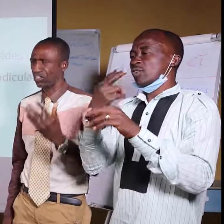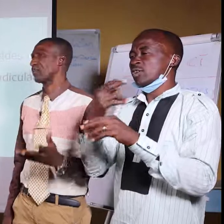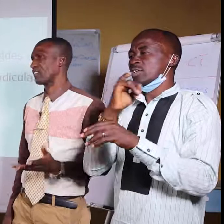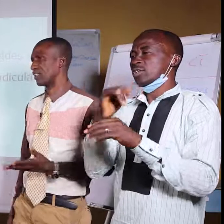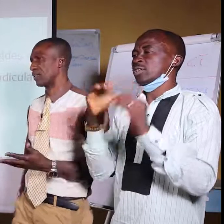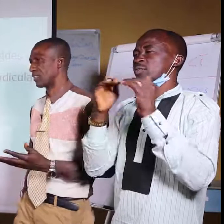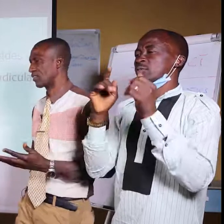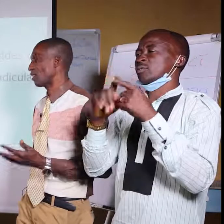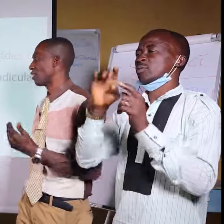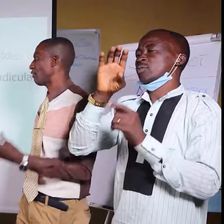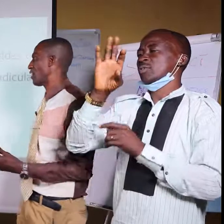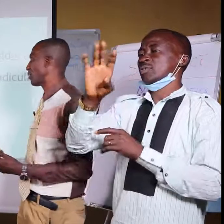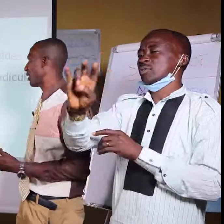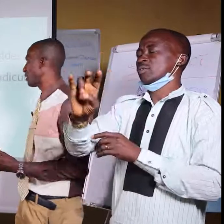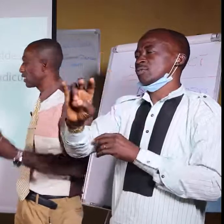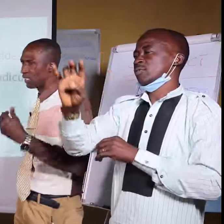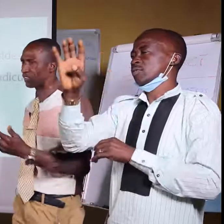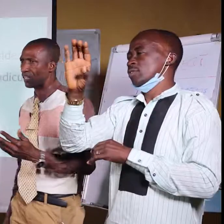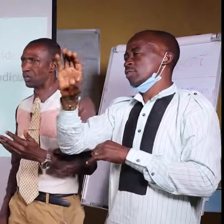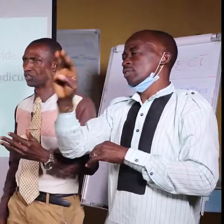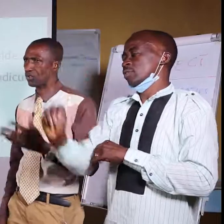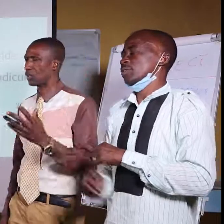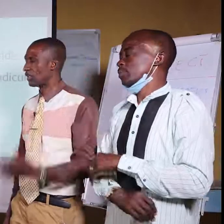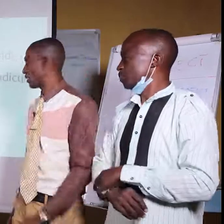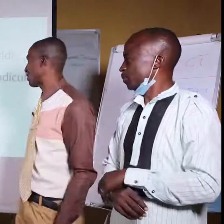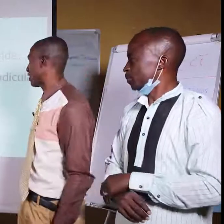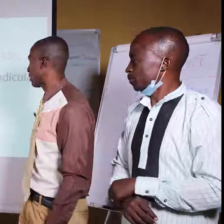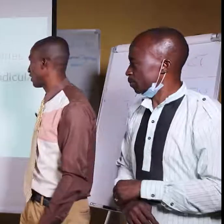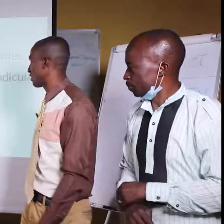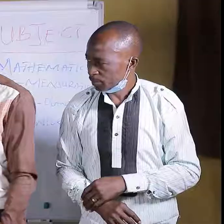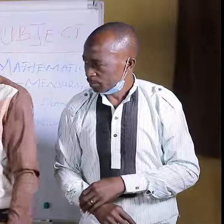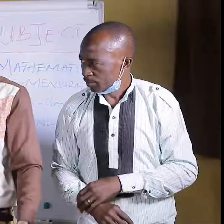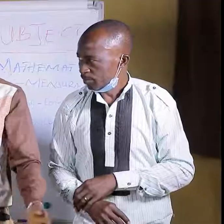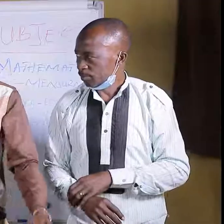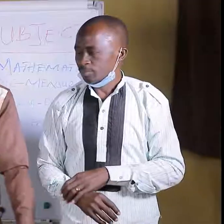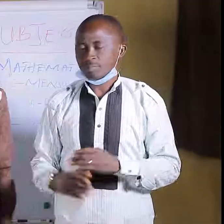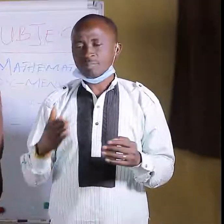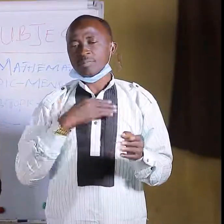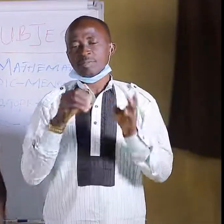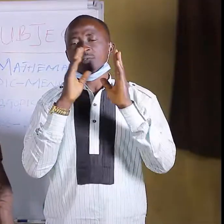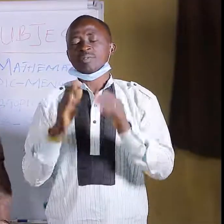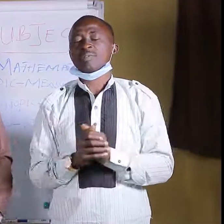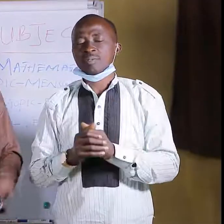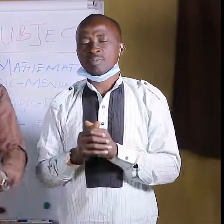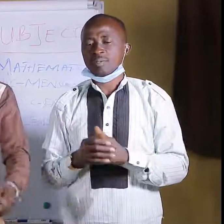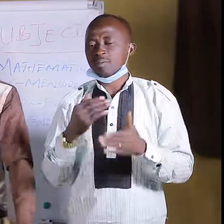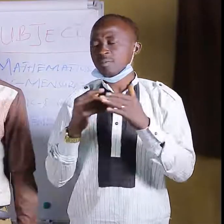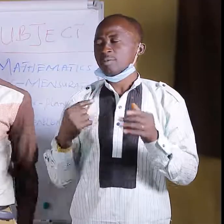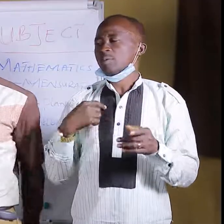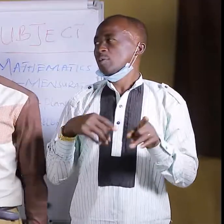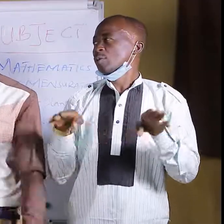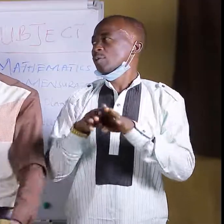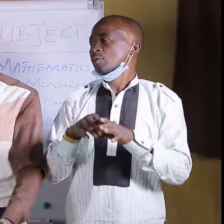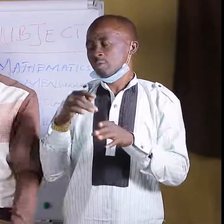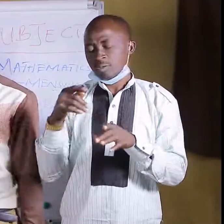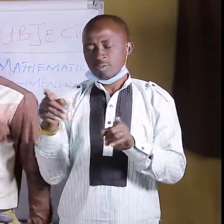to 7 centimeters. The value of h is equals to 7 centimeters. My dear students, before we close for the